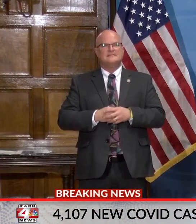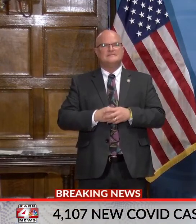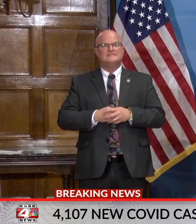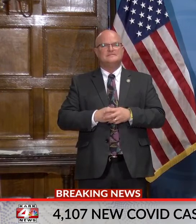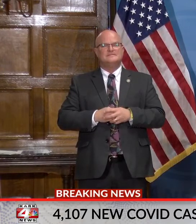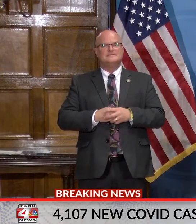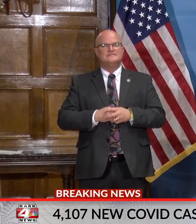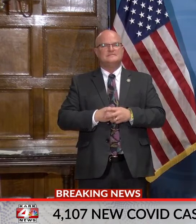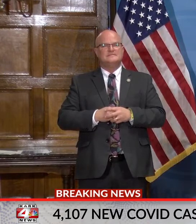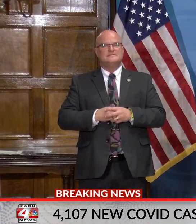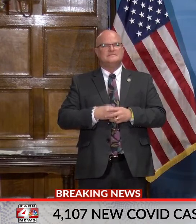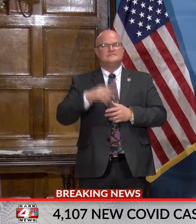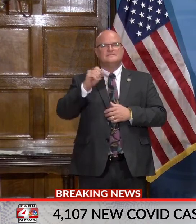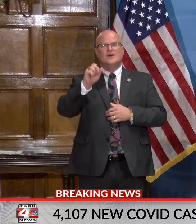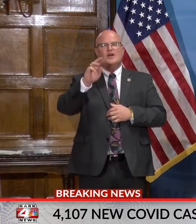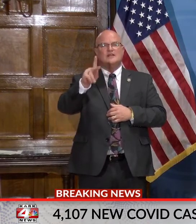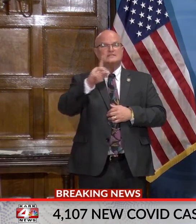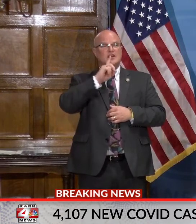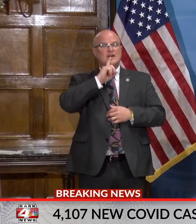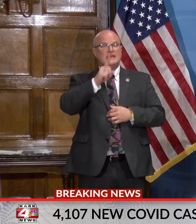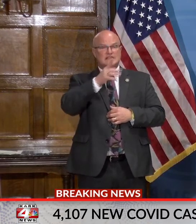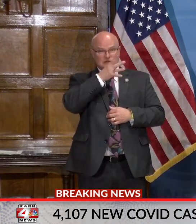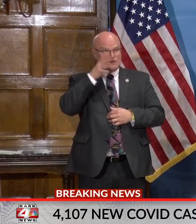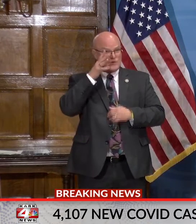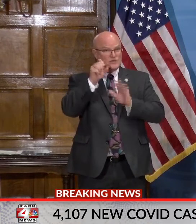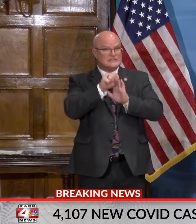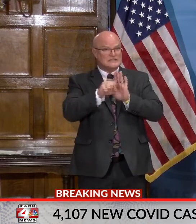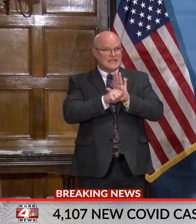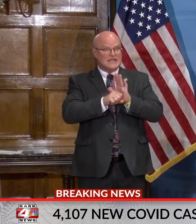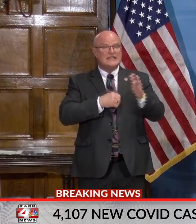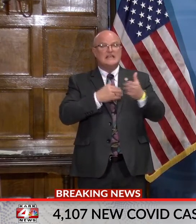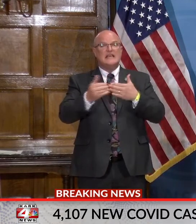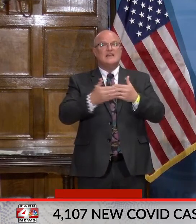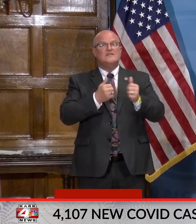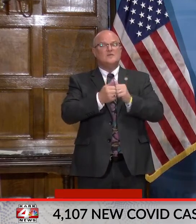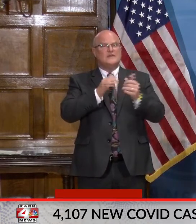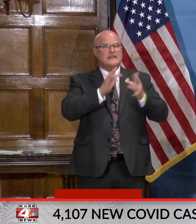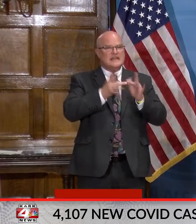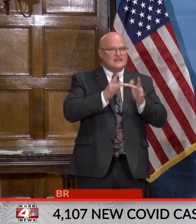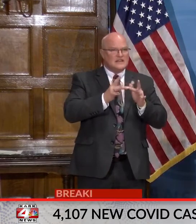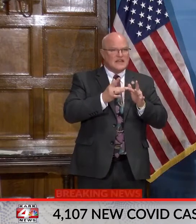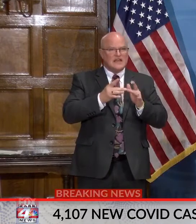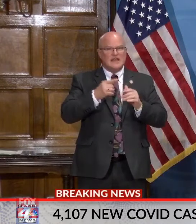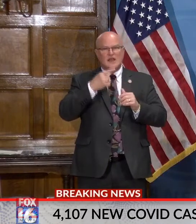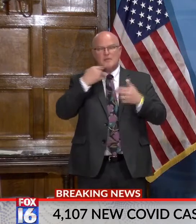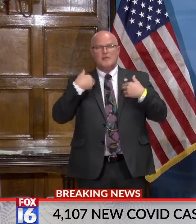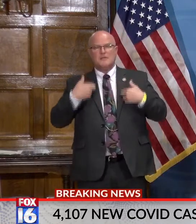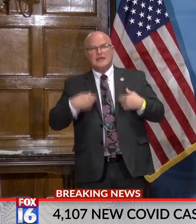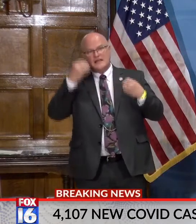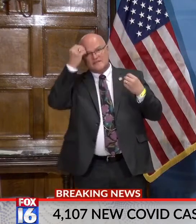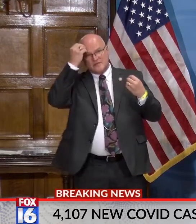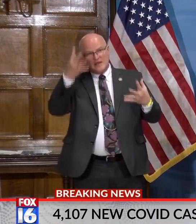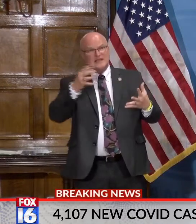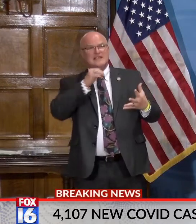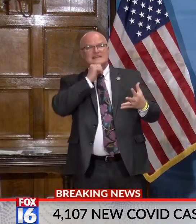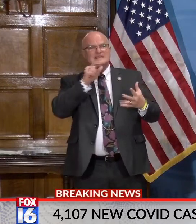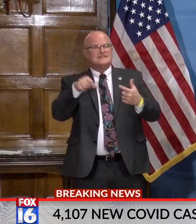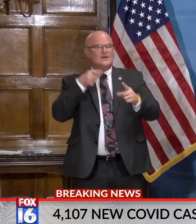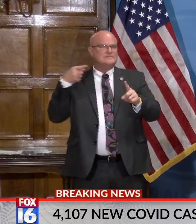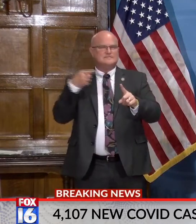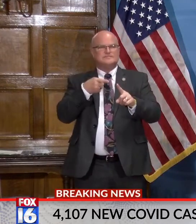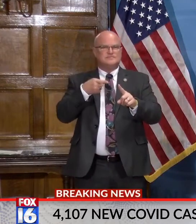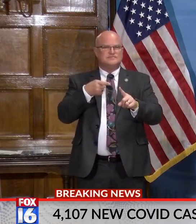Reporter.com. Arkansas is a rural state, and even with the internet, vital public health information doesn't always make it in